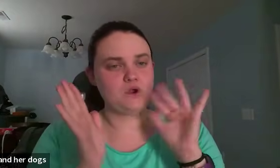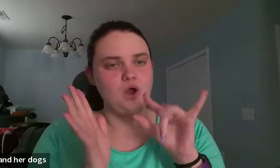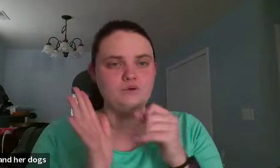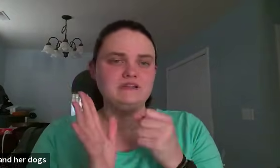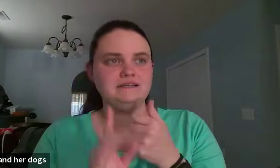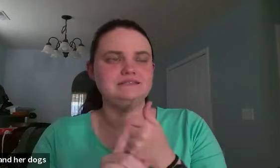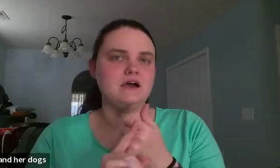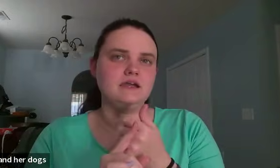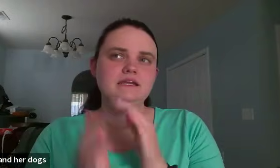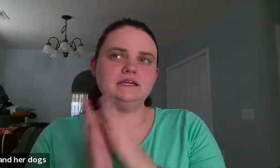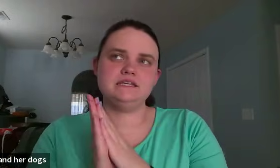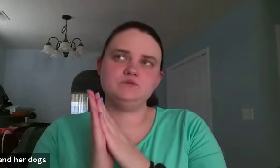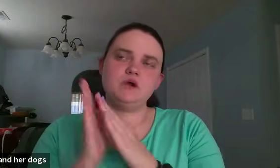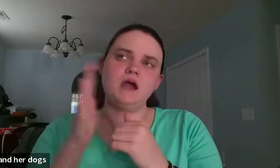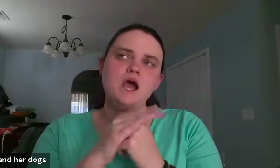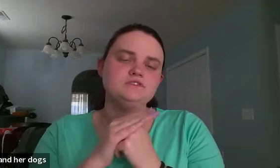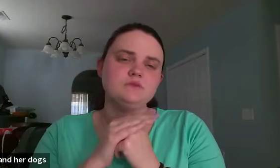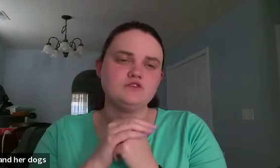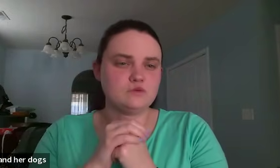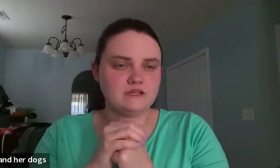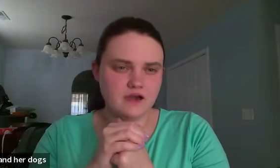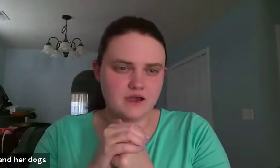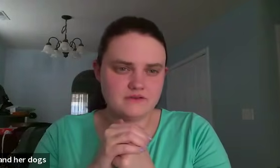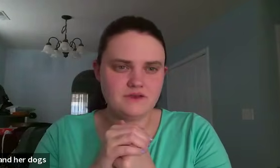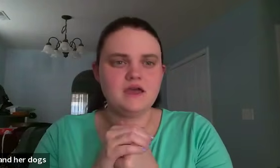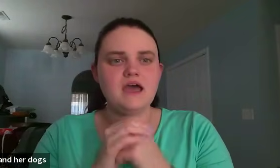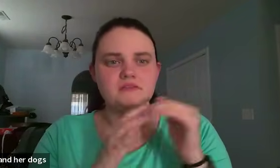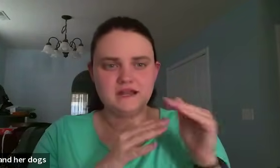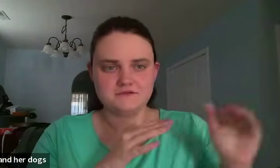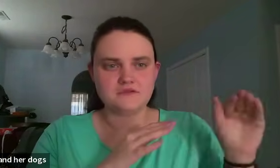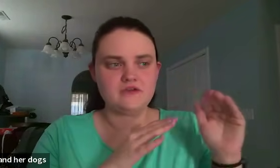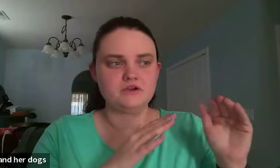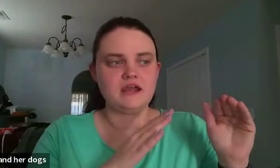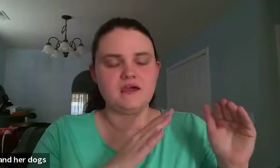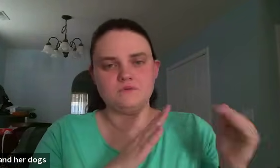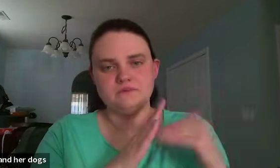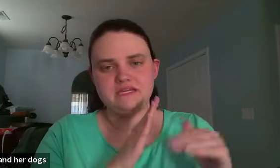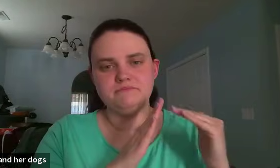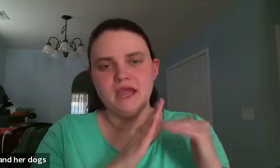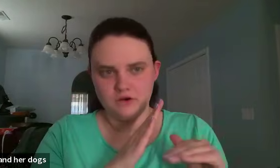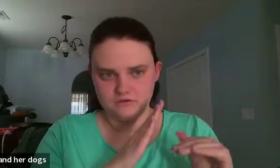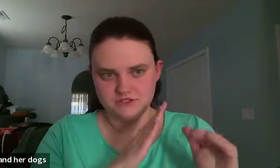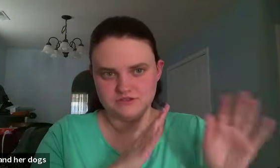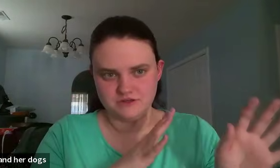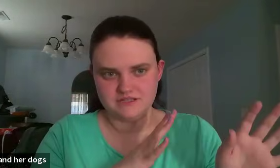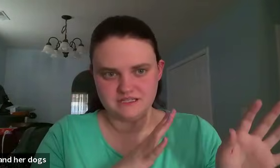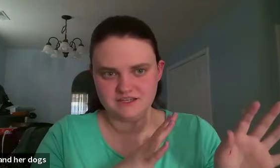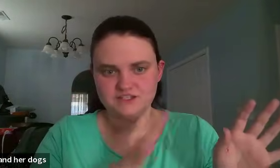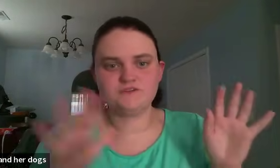their own like sign is we go kind of up to about 25. And then after that, they're going to have a repeated pattern that you'll start to see. So if you're